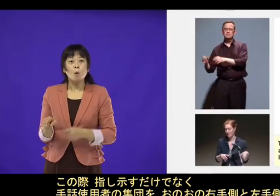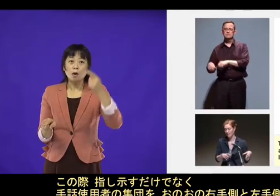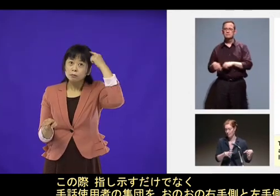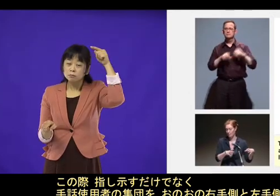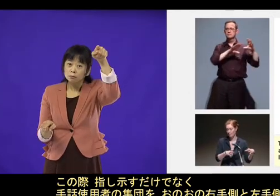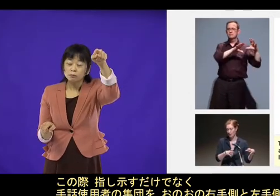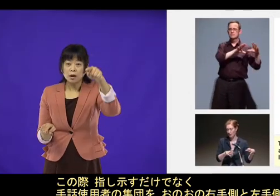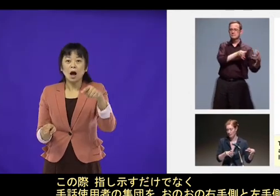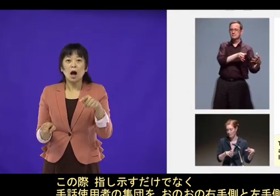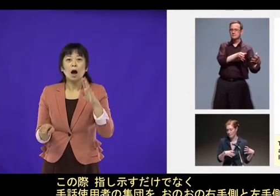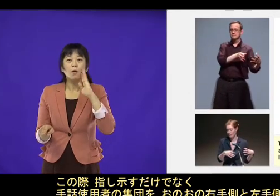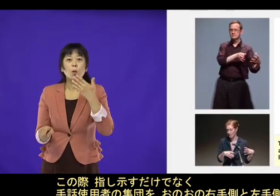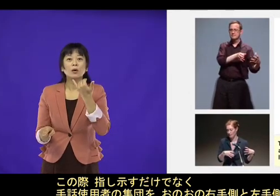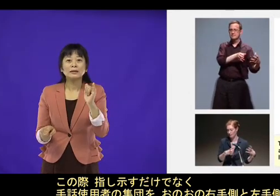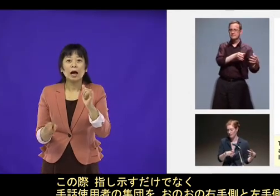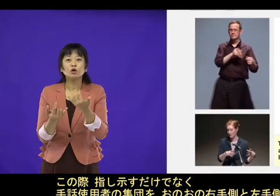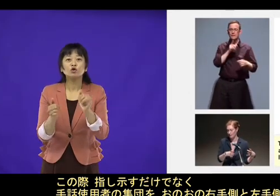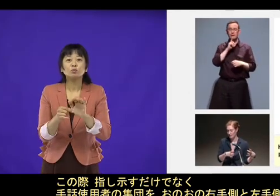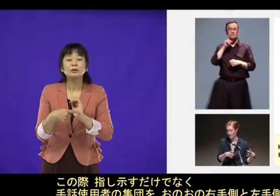side